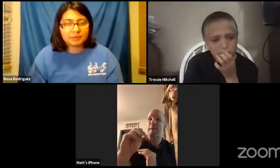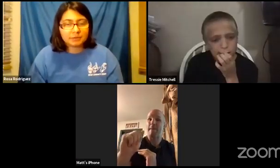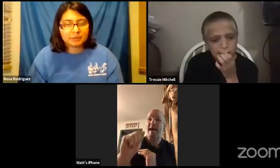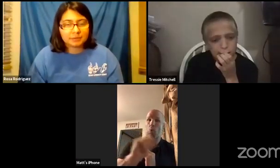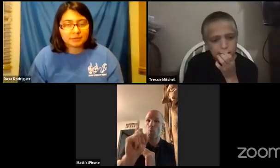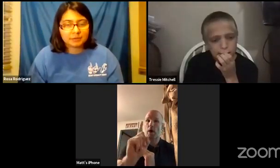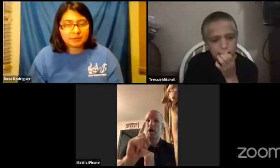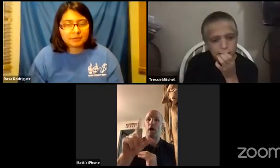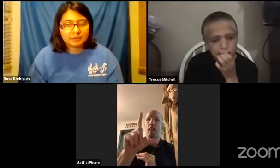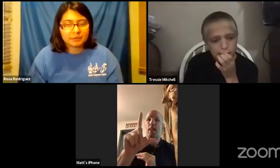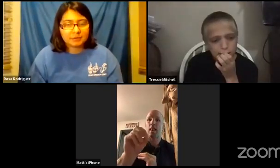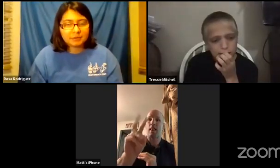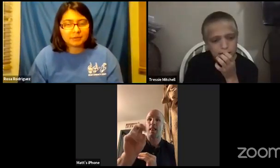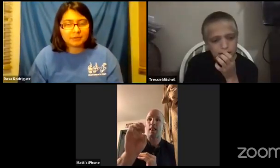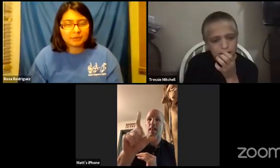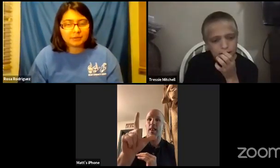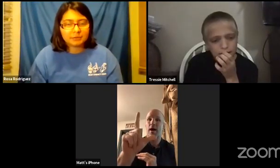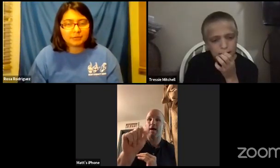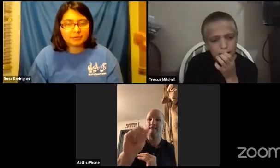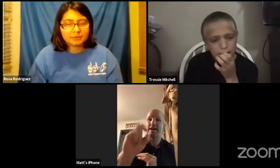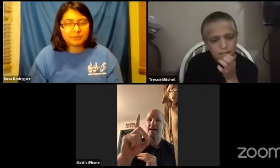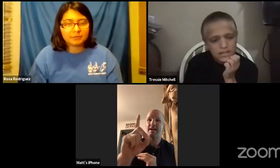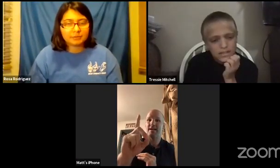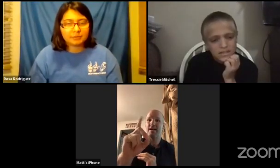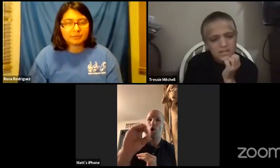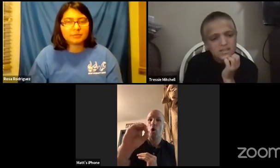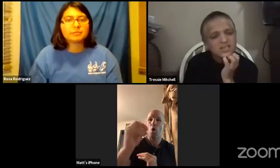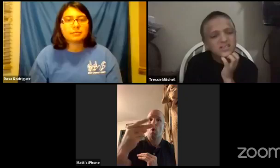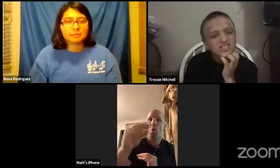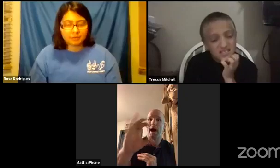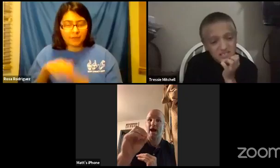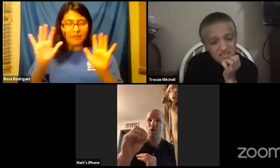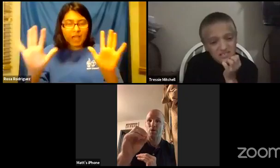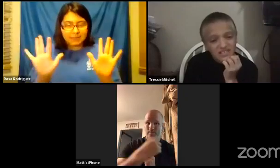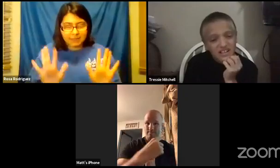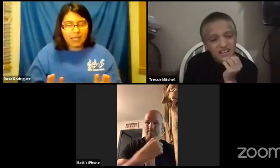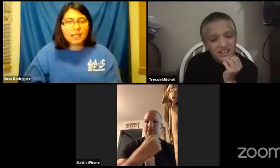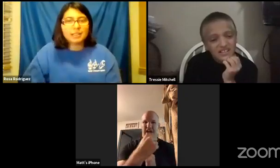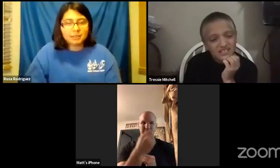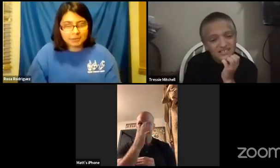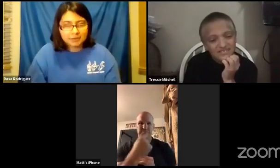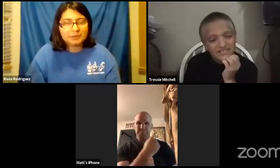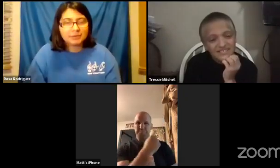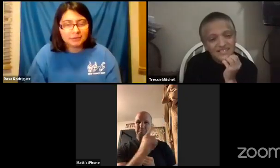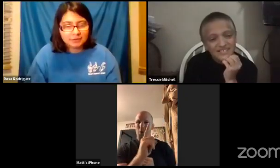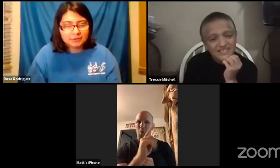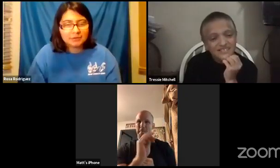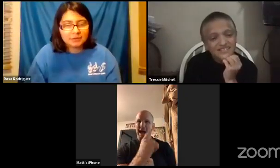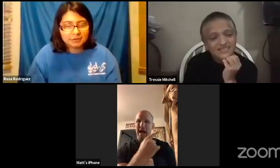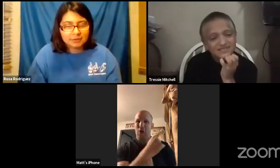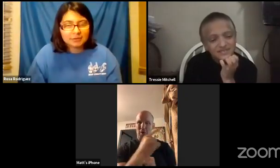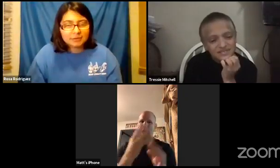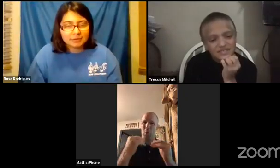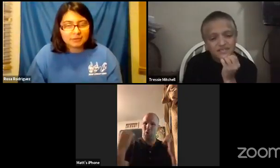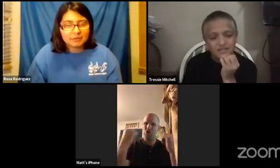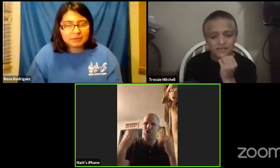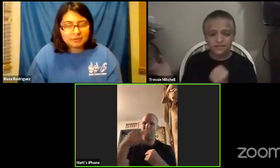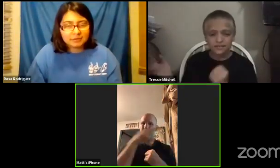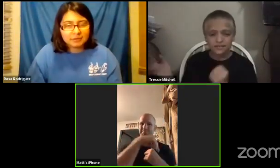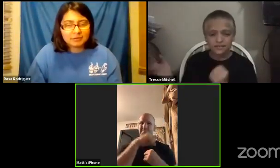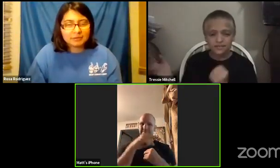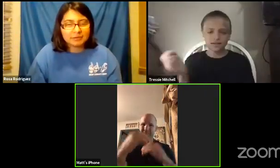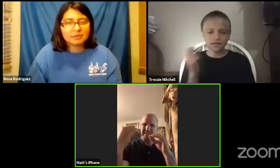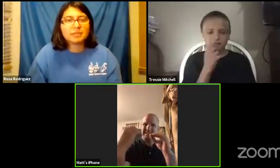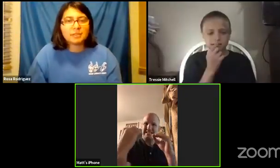Yes, I teach wrestling and MMA, mixed martial arts. in Loveland, Ohio, or